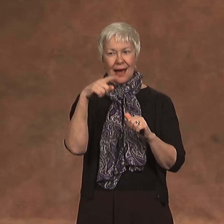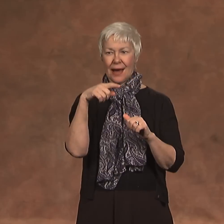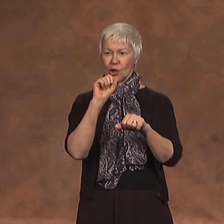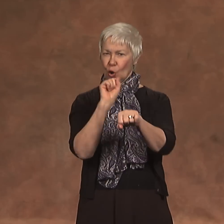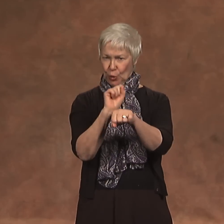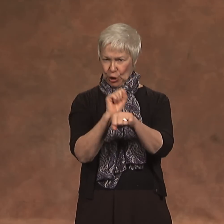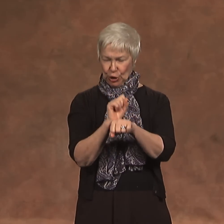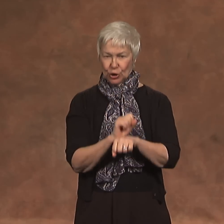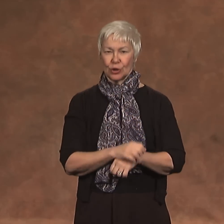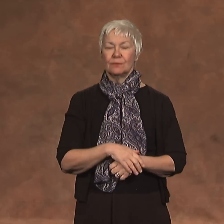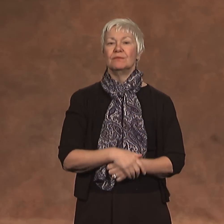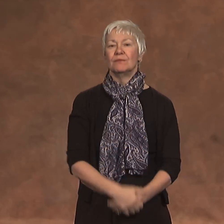brain works.